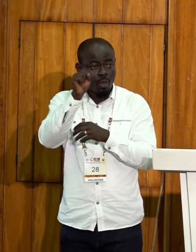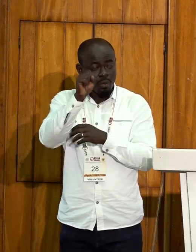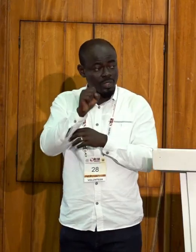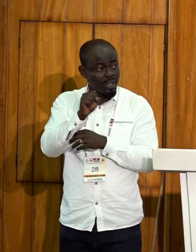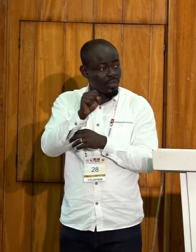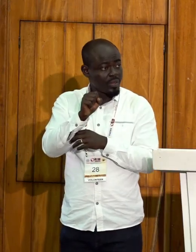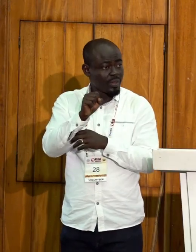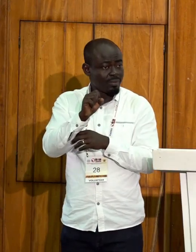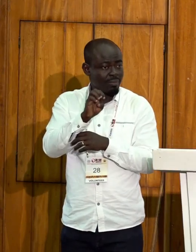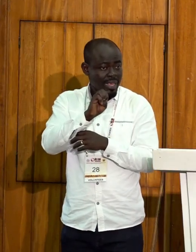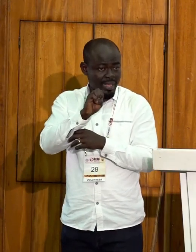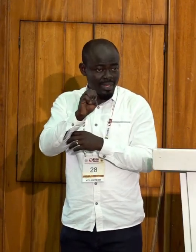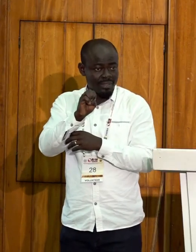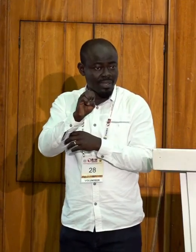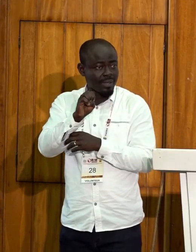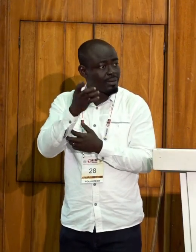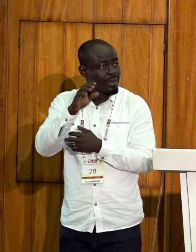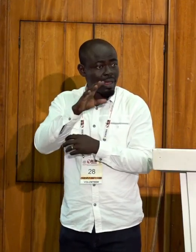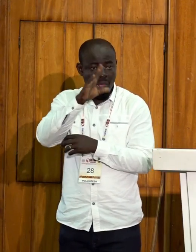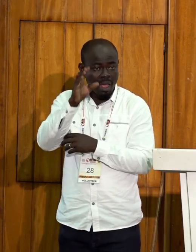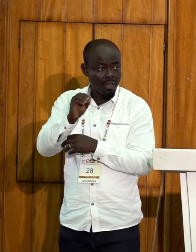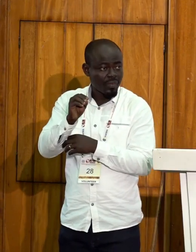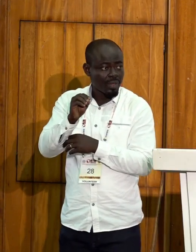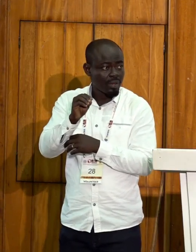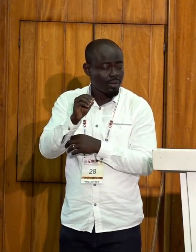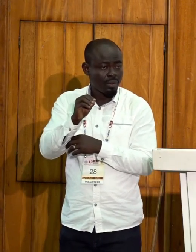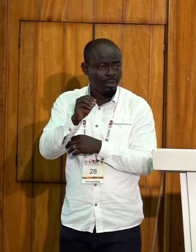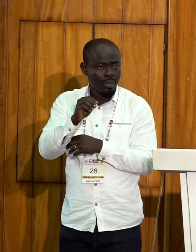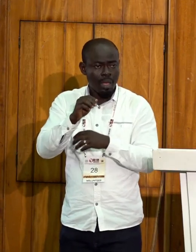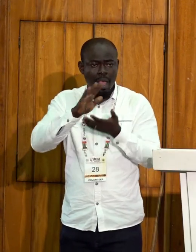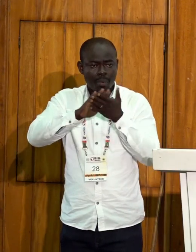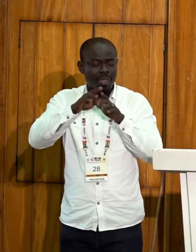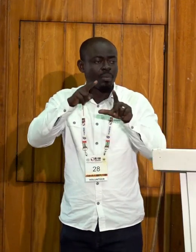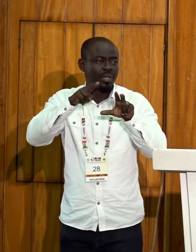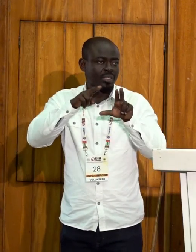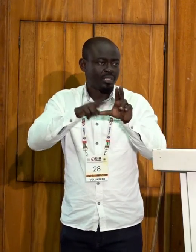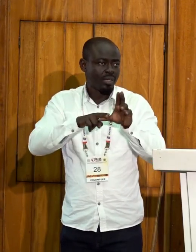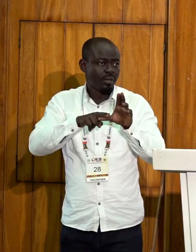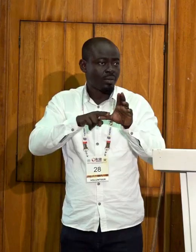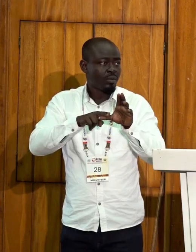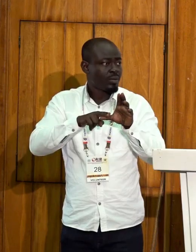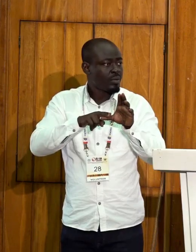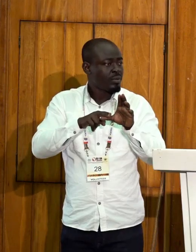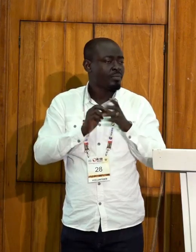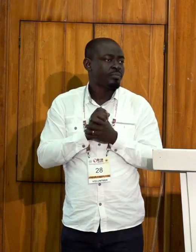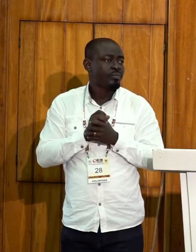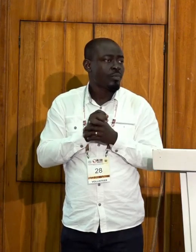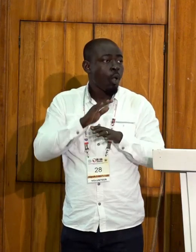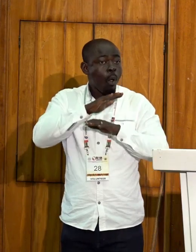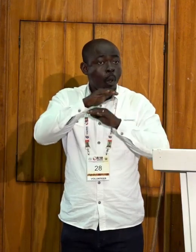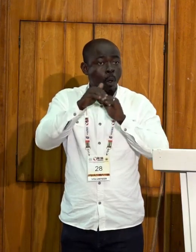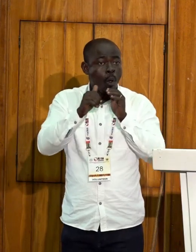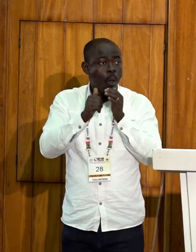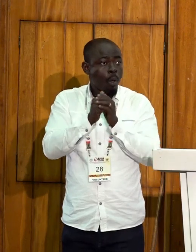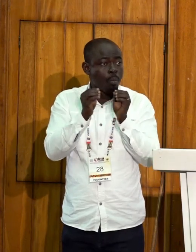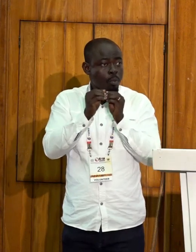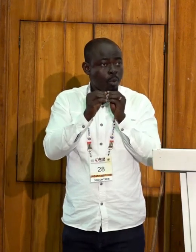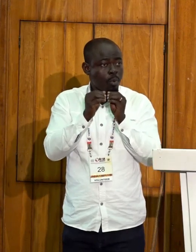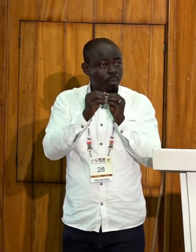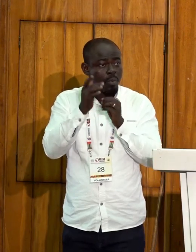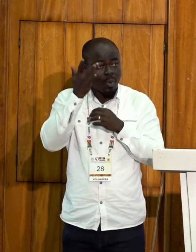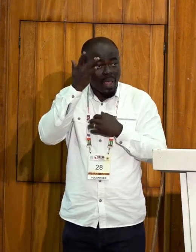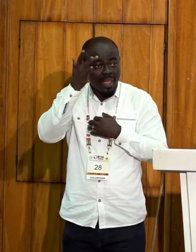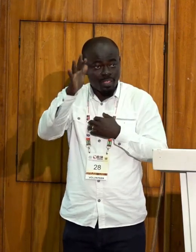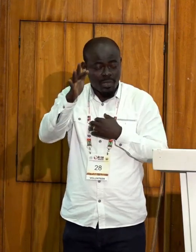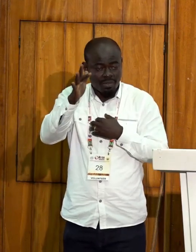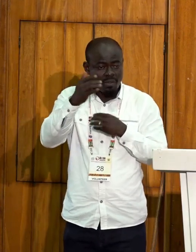and Southern Africa, I was asked to chair a whole set of experts so that we went